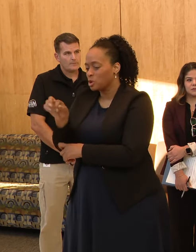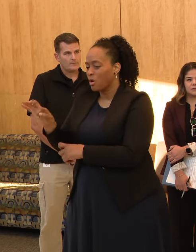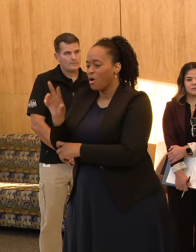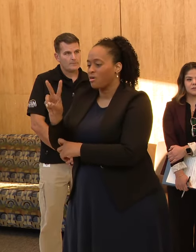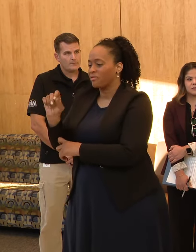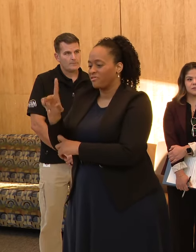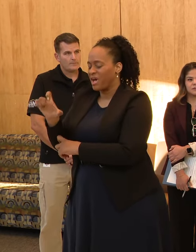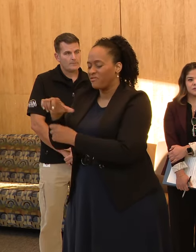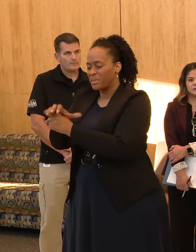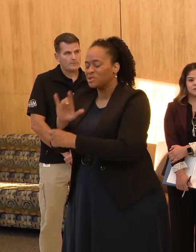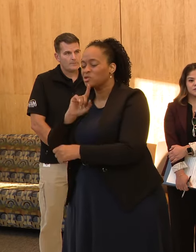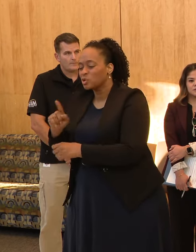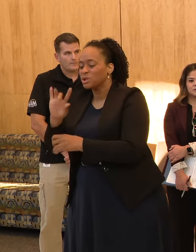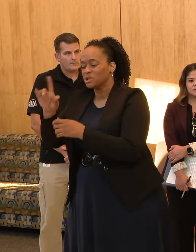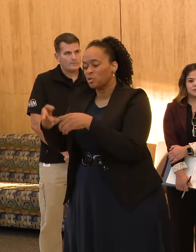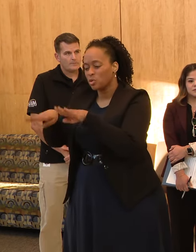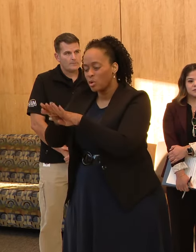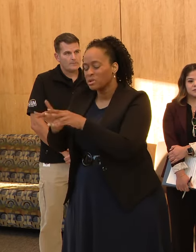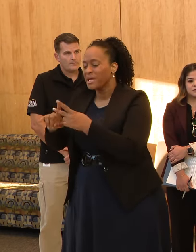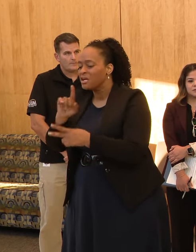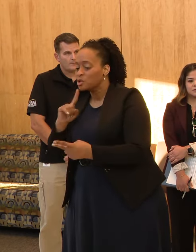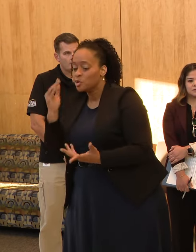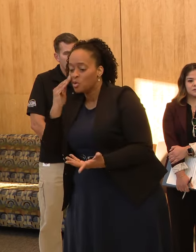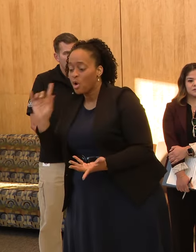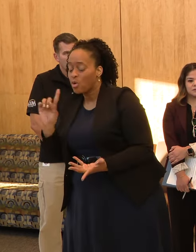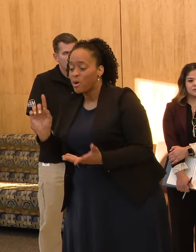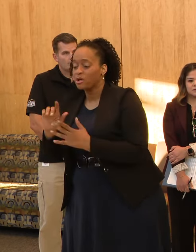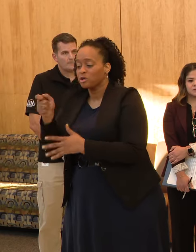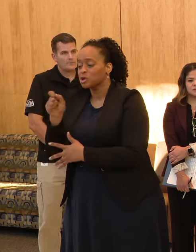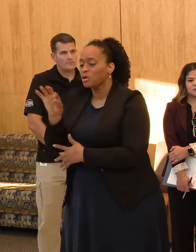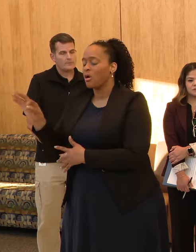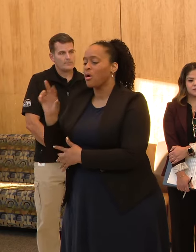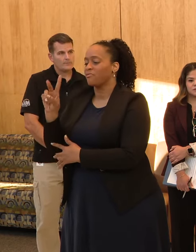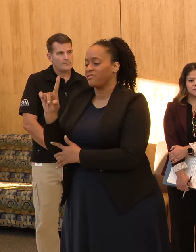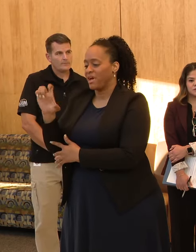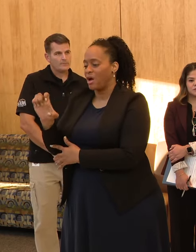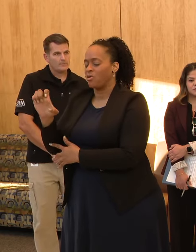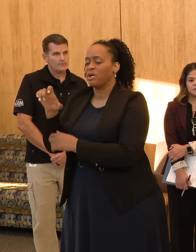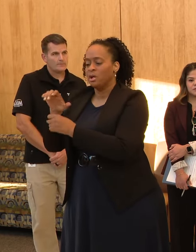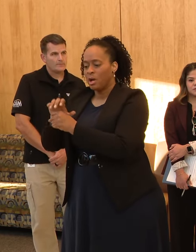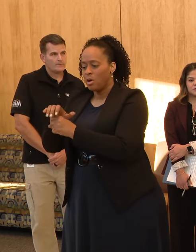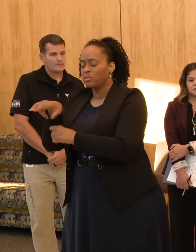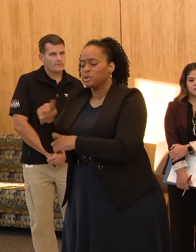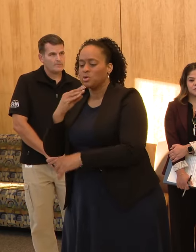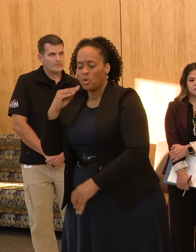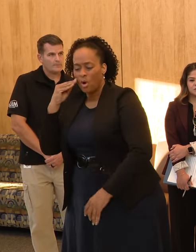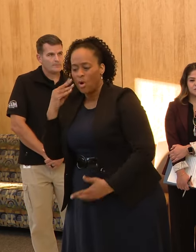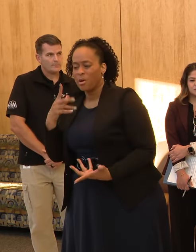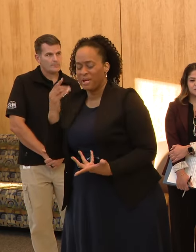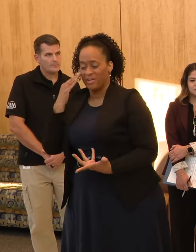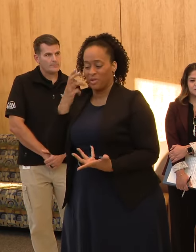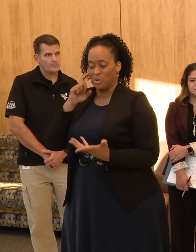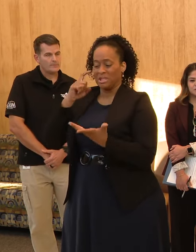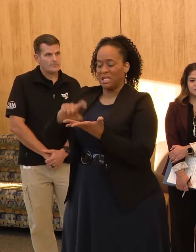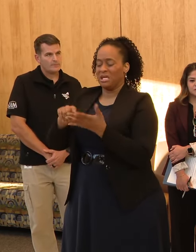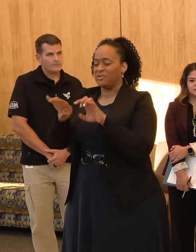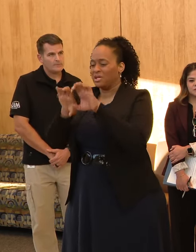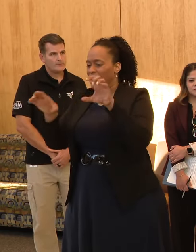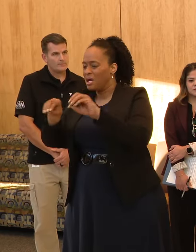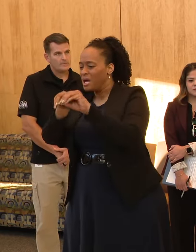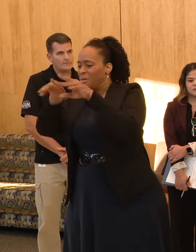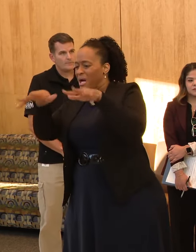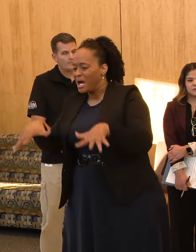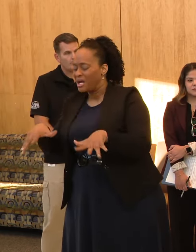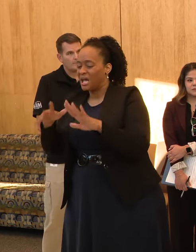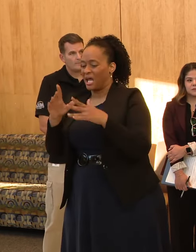sure that that's closed. Make sure you know where the shutoff valve to your home is. If you all of a sudden find that a pipe is ruptured after